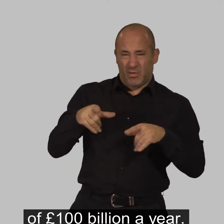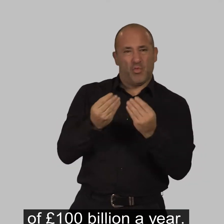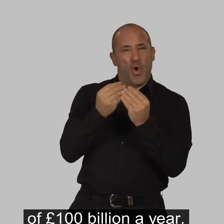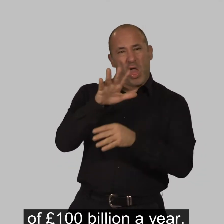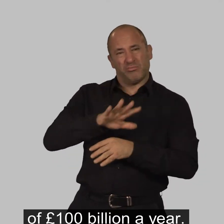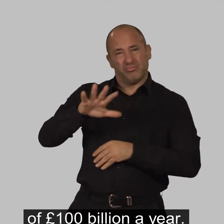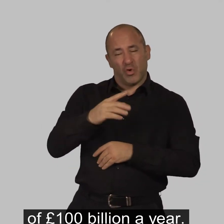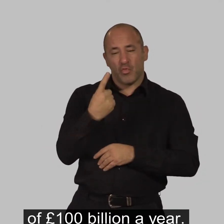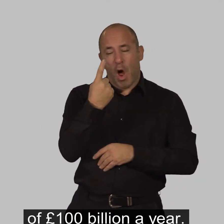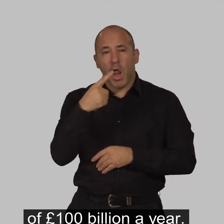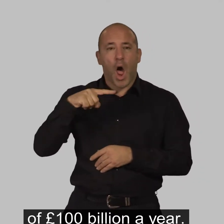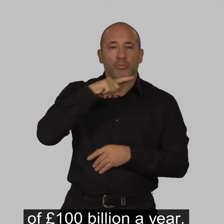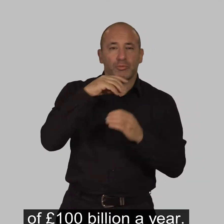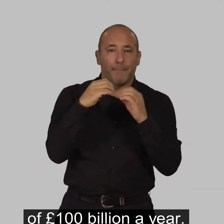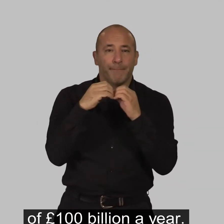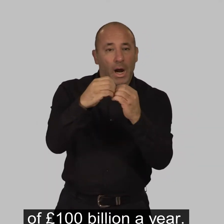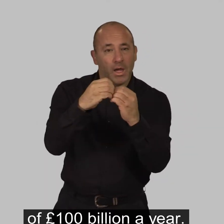billion a year.